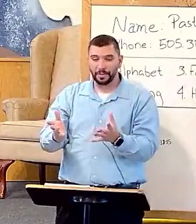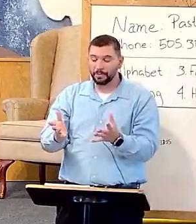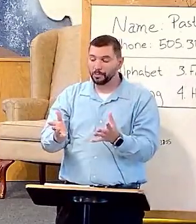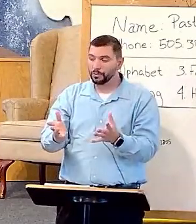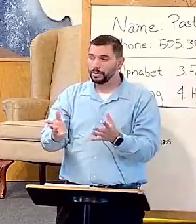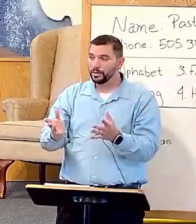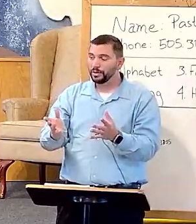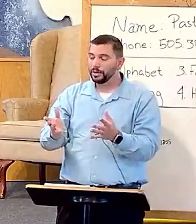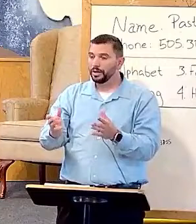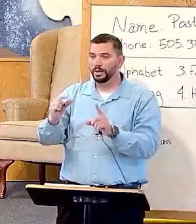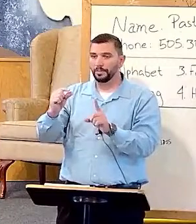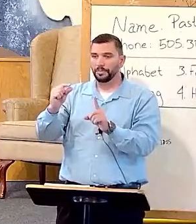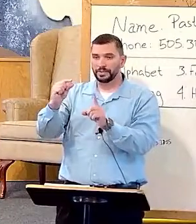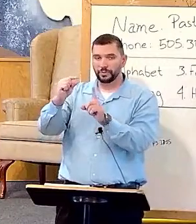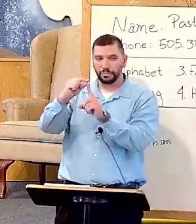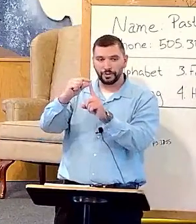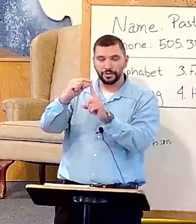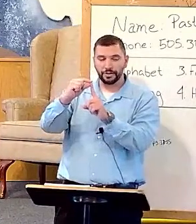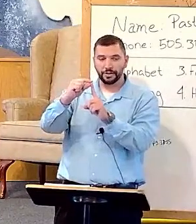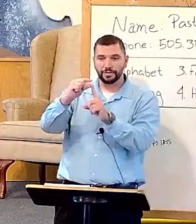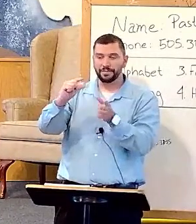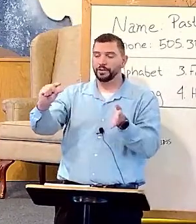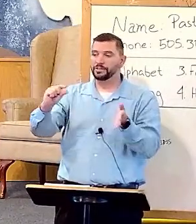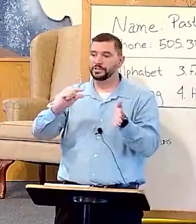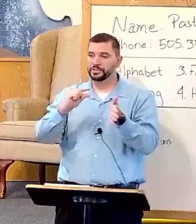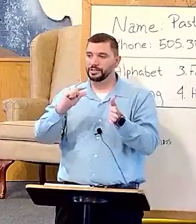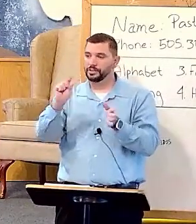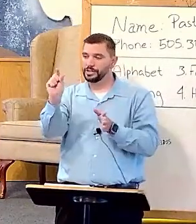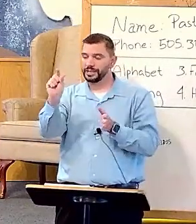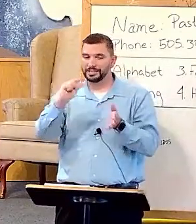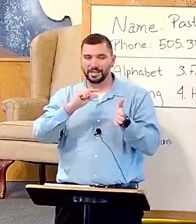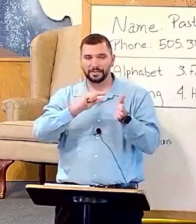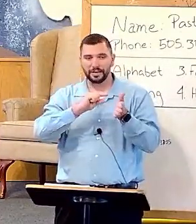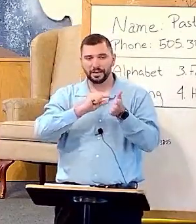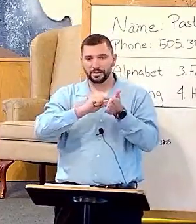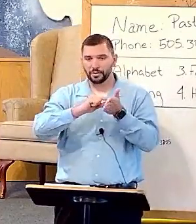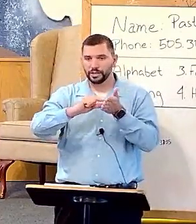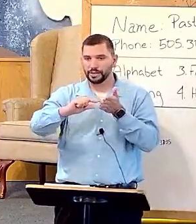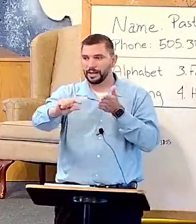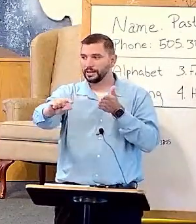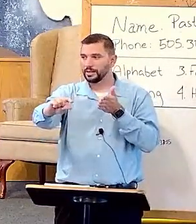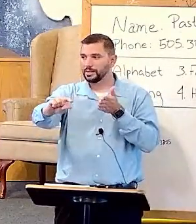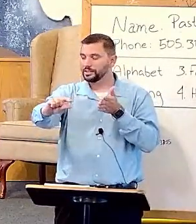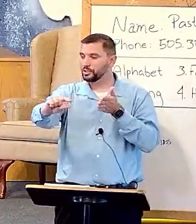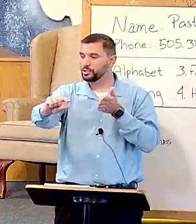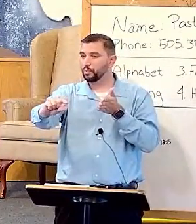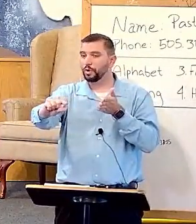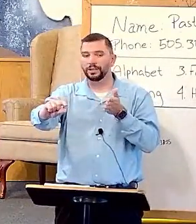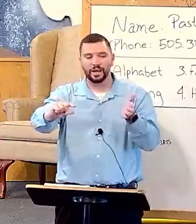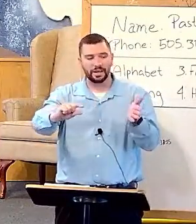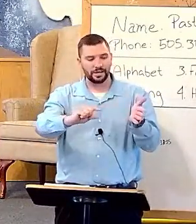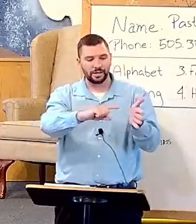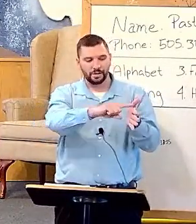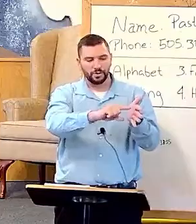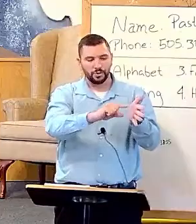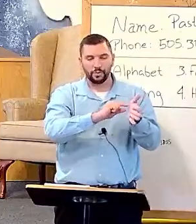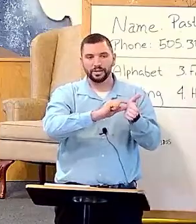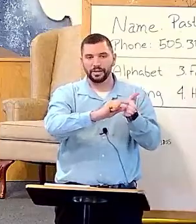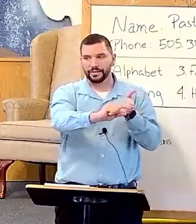Bible, that's a word, verse, you take that same thing and you're going to go like that. Because it's just one line, that's a